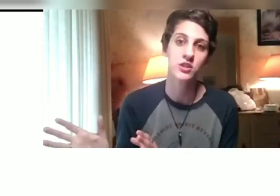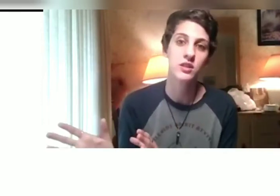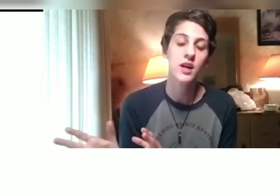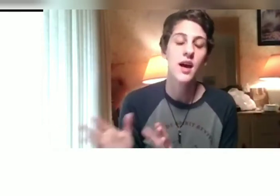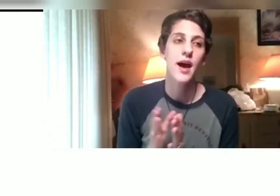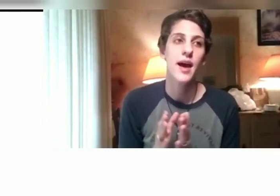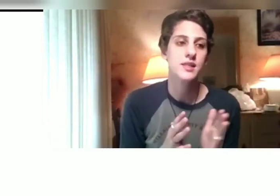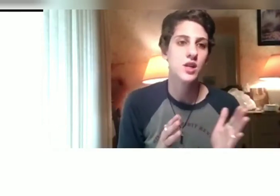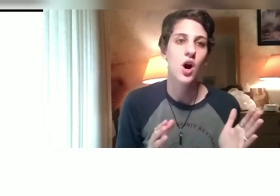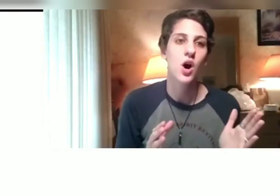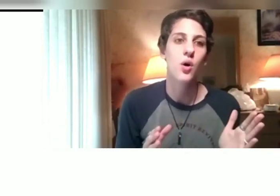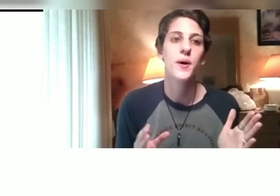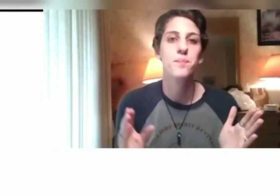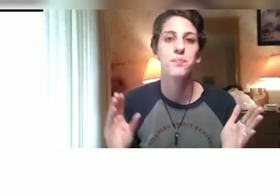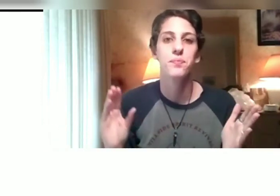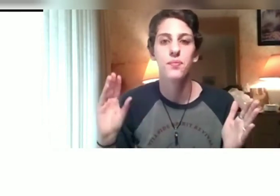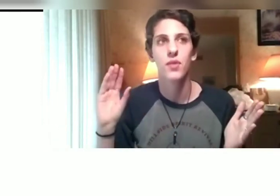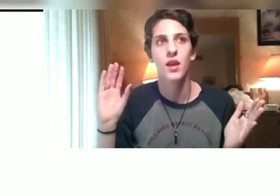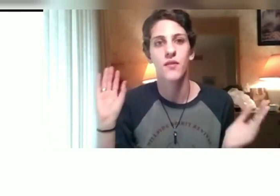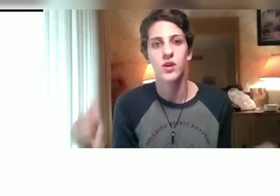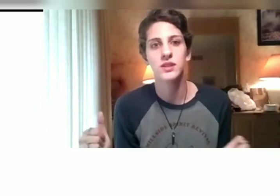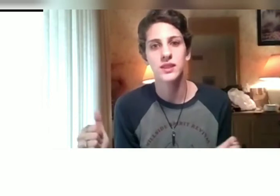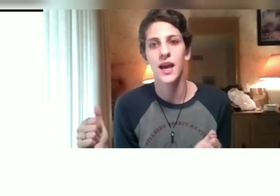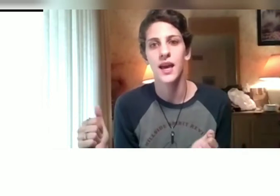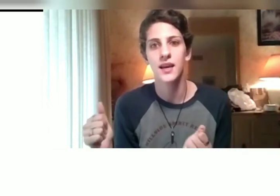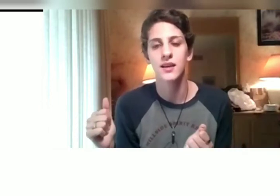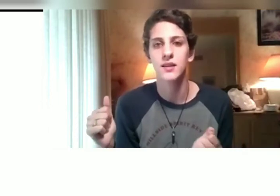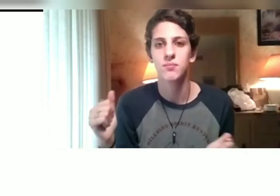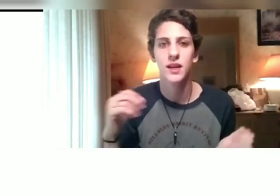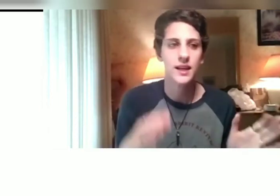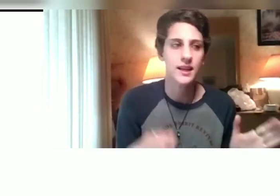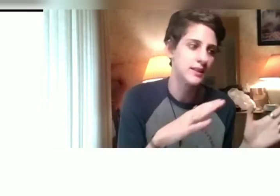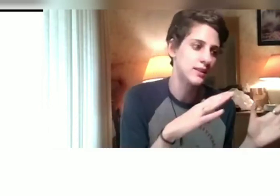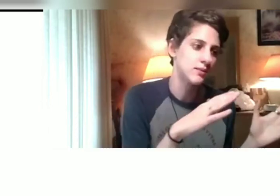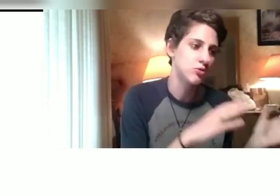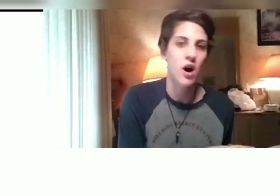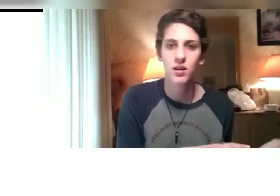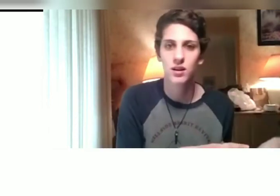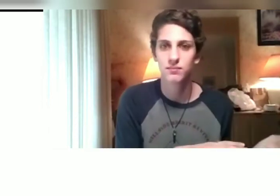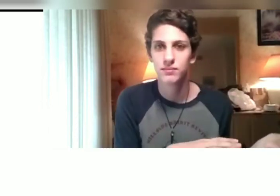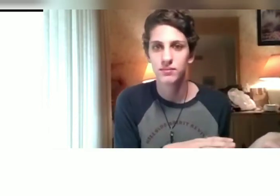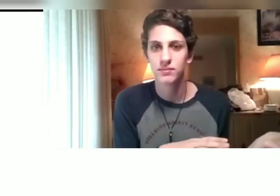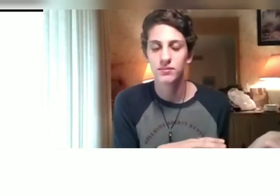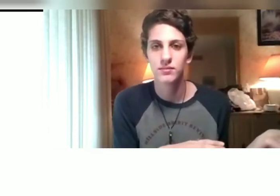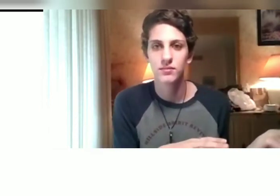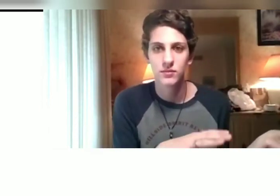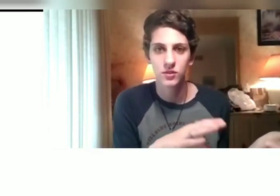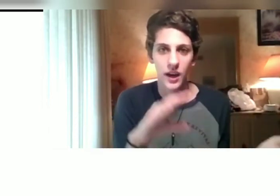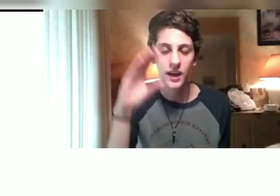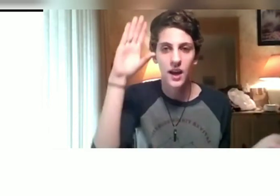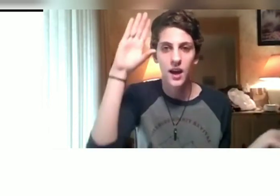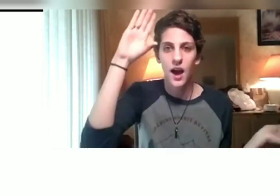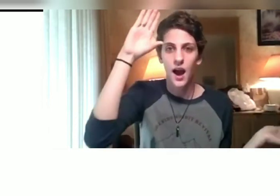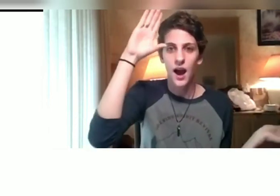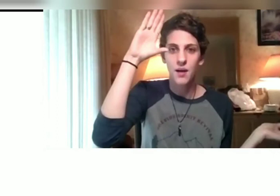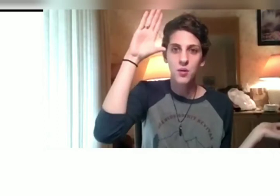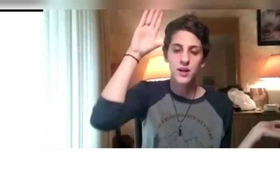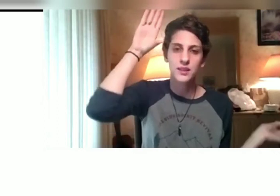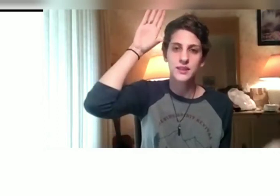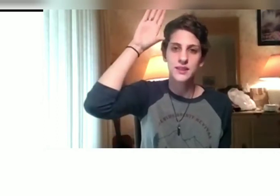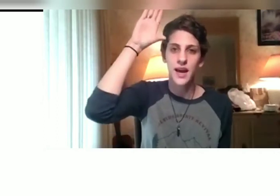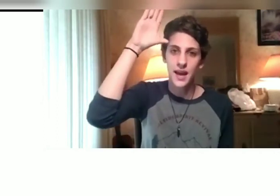picture. And so if you're saying his dog, right?